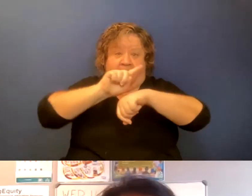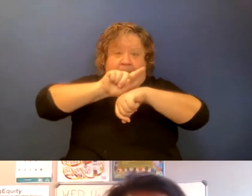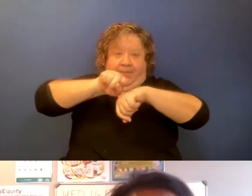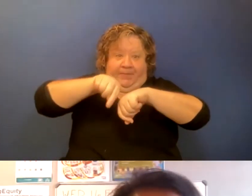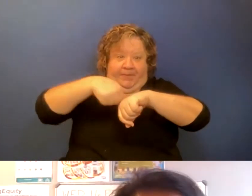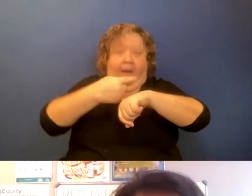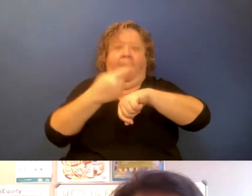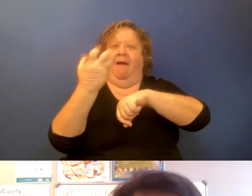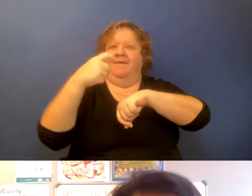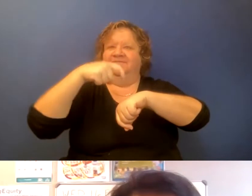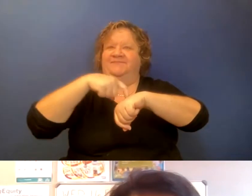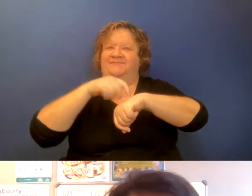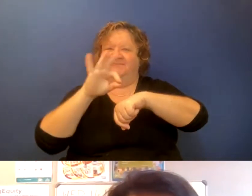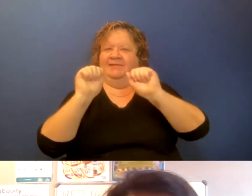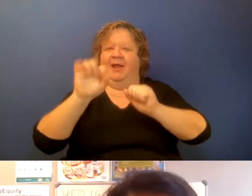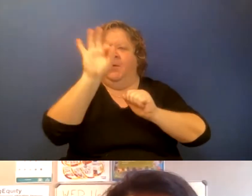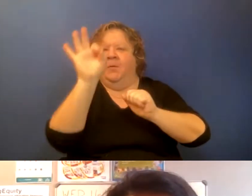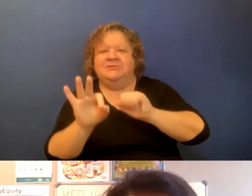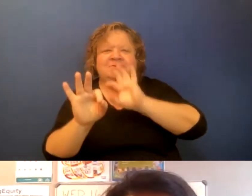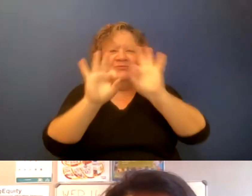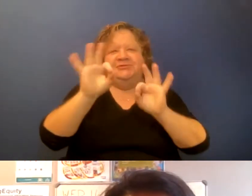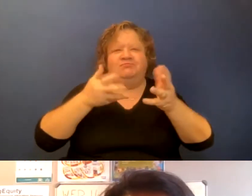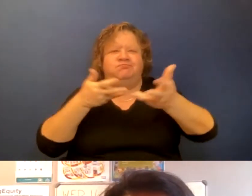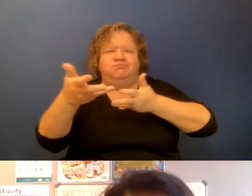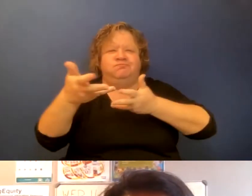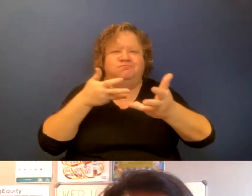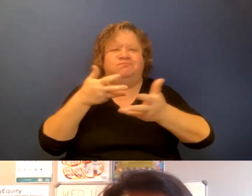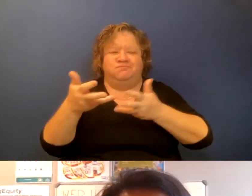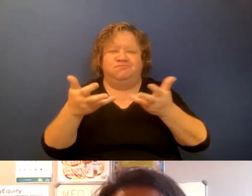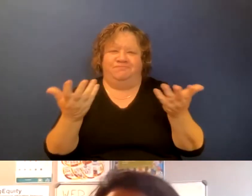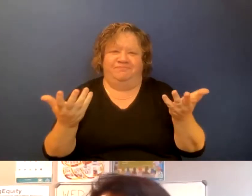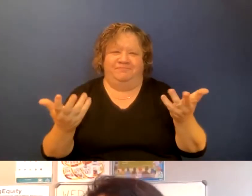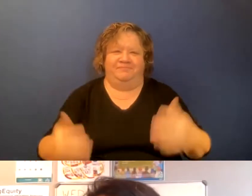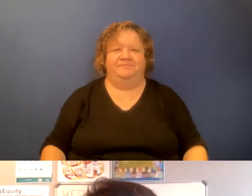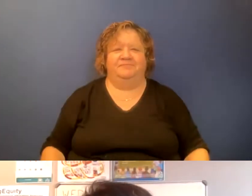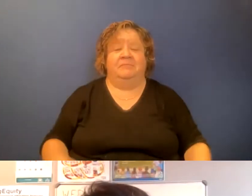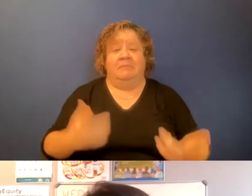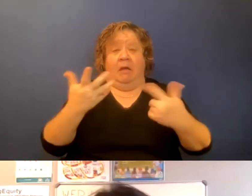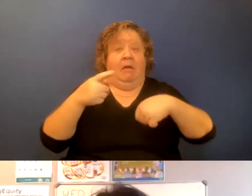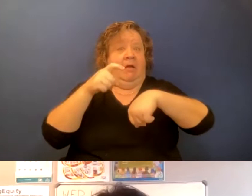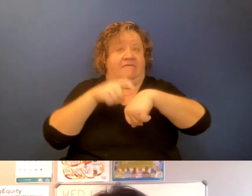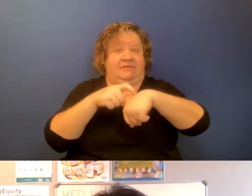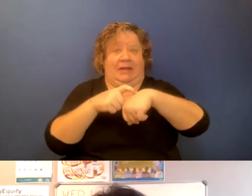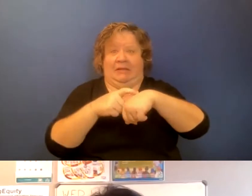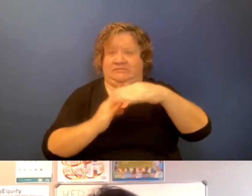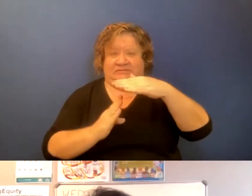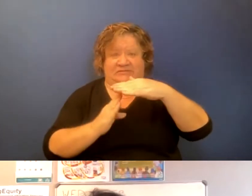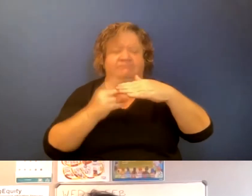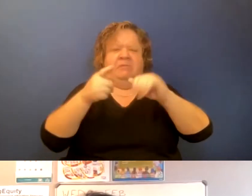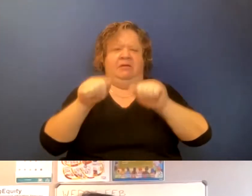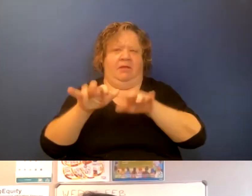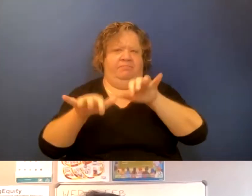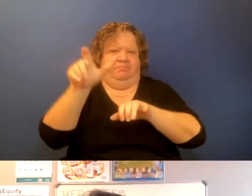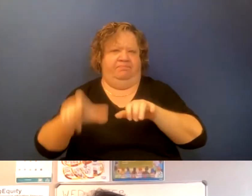chat might be limited, so we also welcome you to send the message in the chat. Should you have any technical issues with accessibility, please send a message to